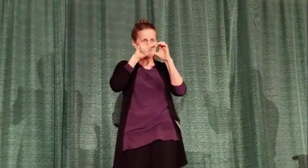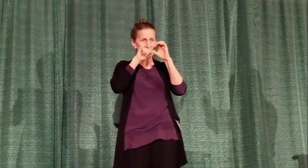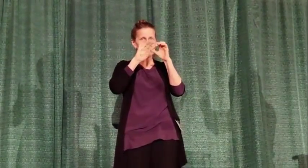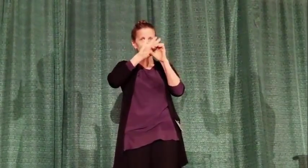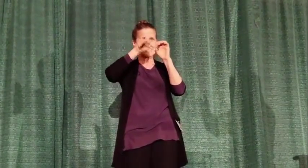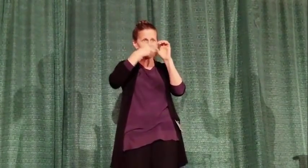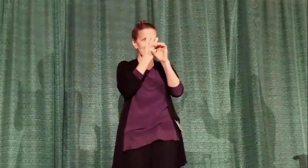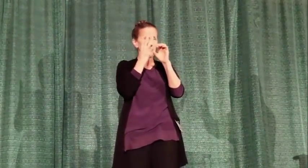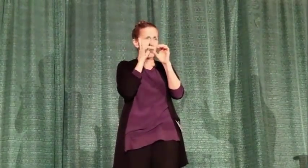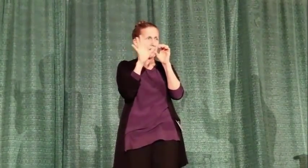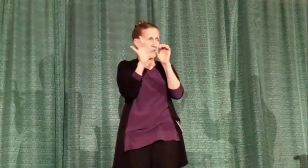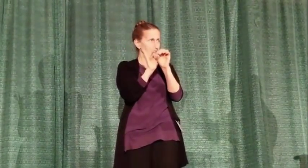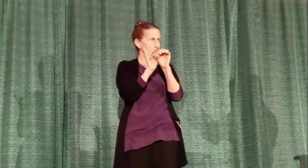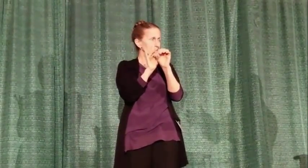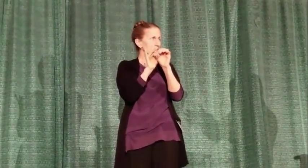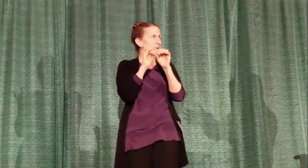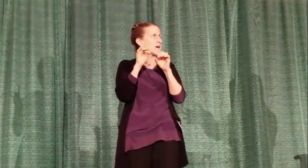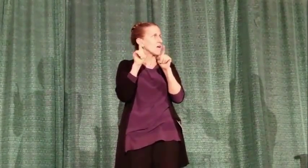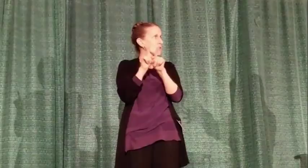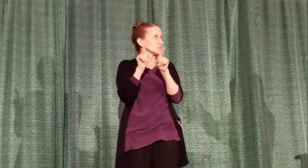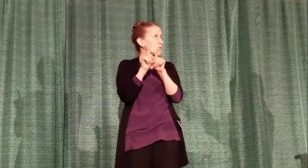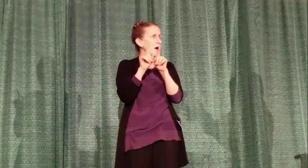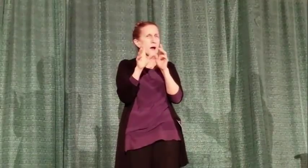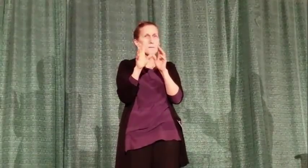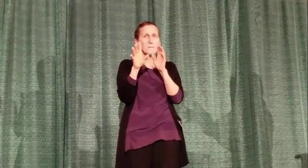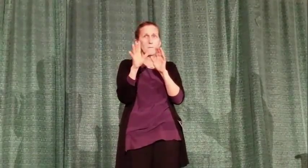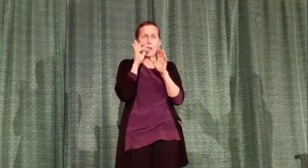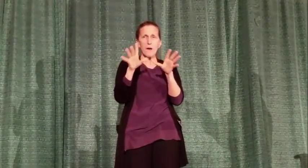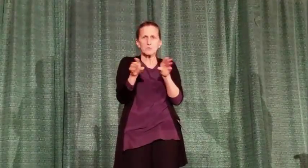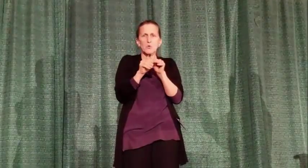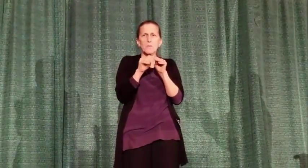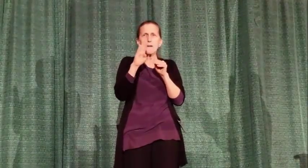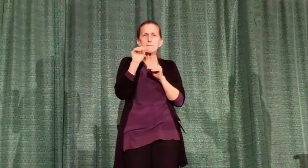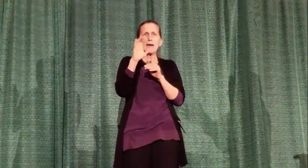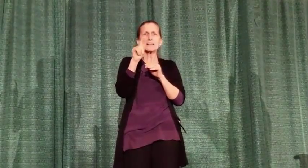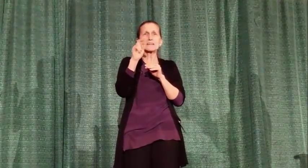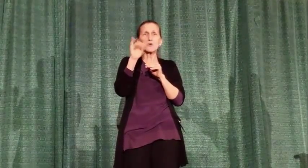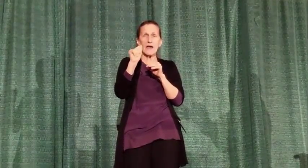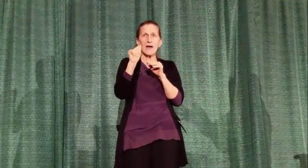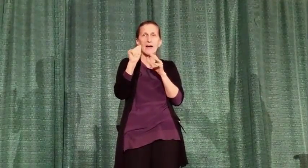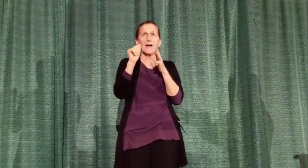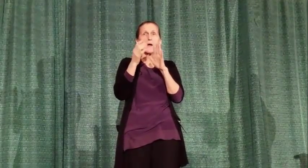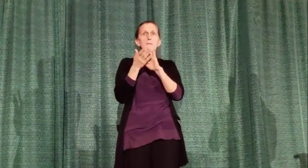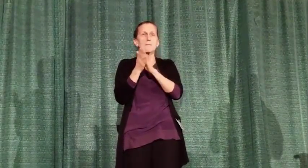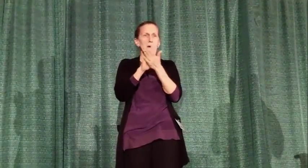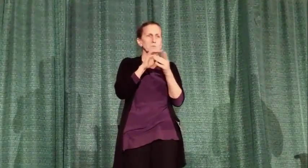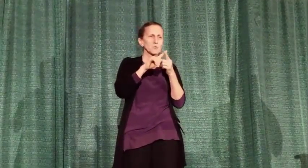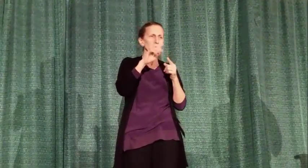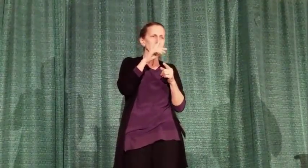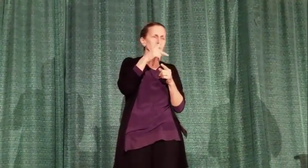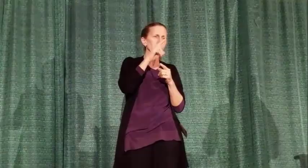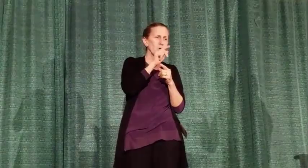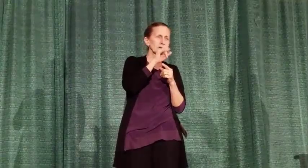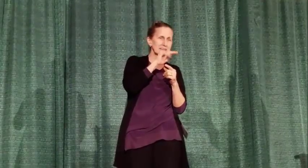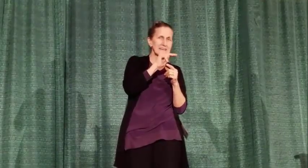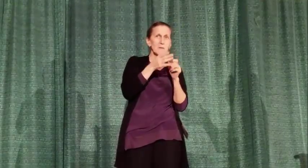soft interstitial tissue of the villi, but it also absorbs the bacteria. It can break down and absorb the bacteria as a source of protein to make your further complete